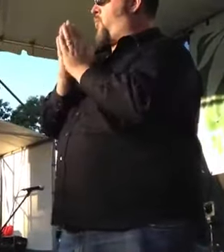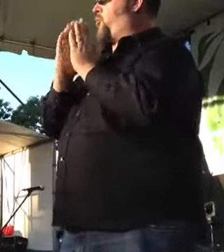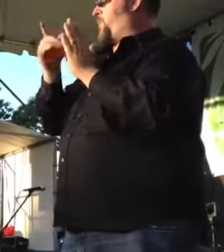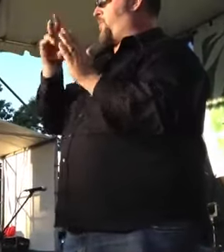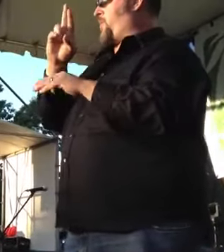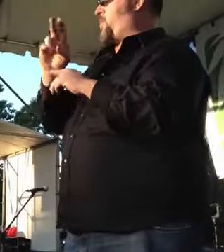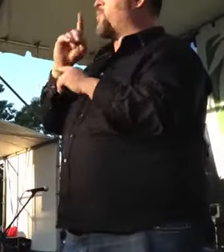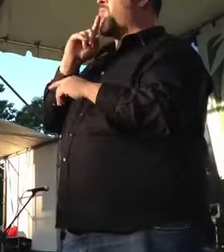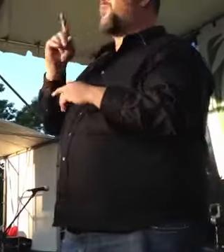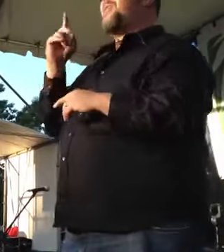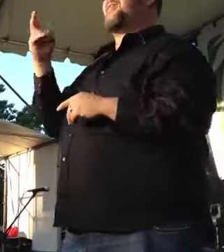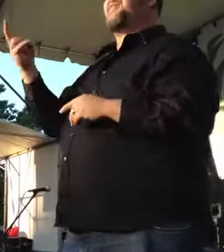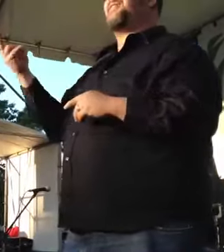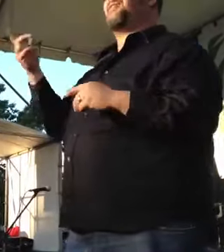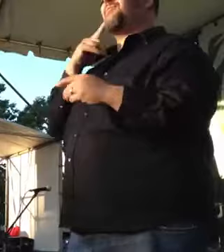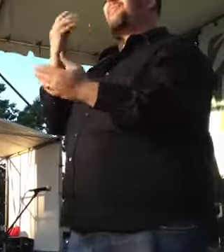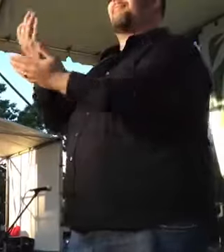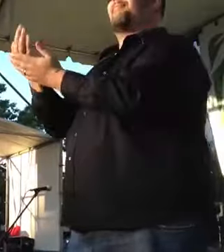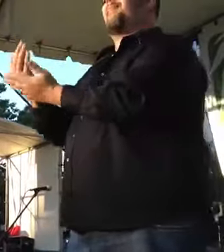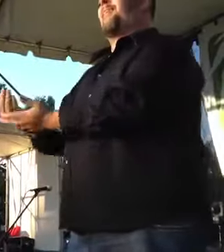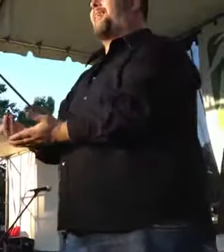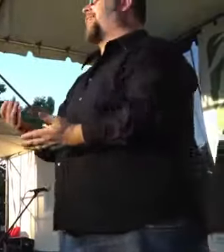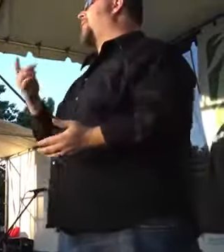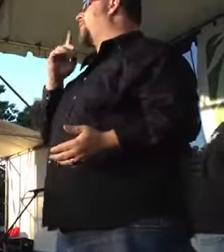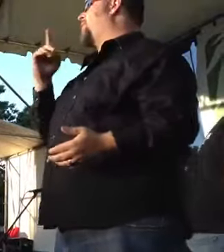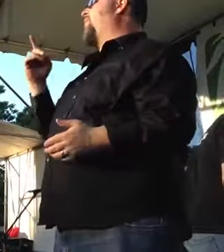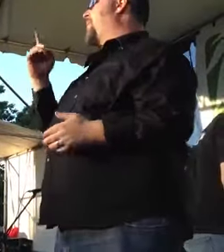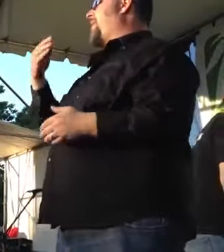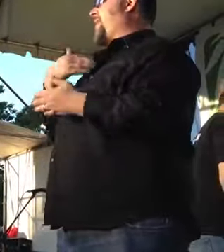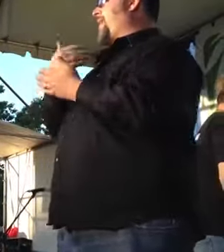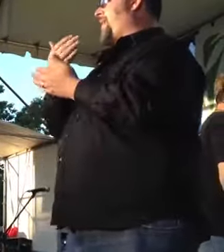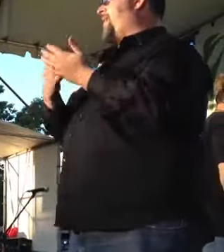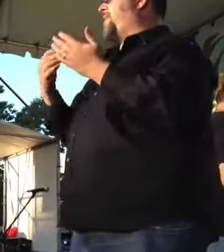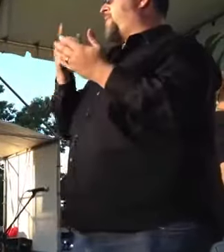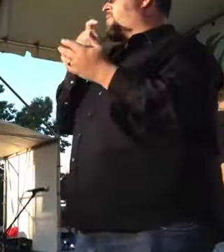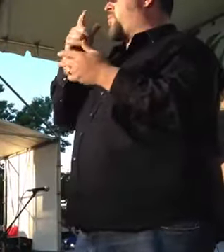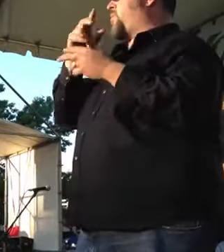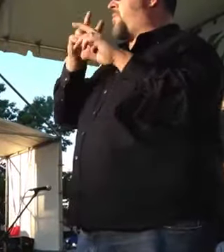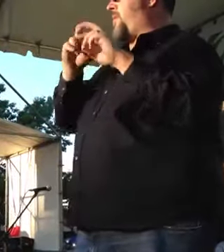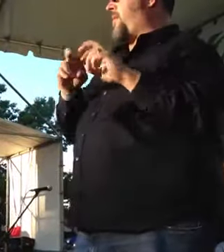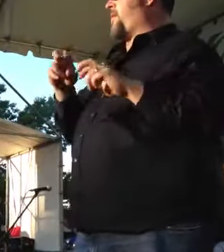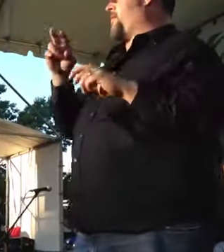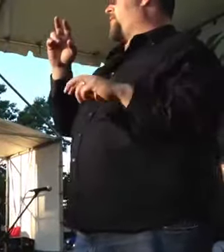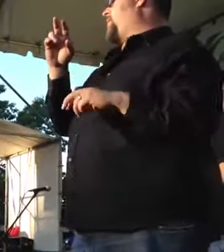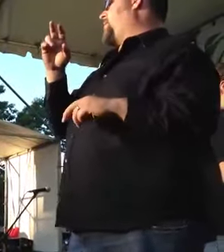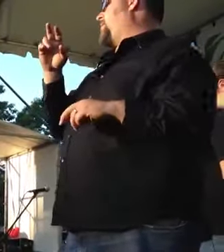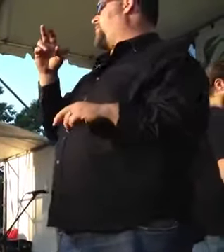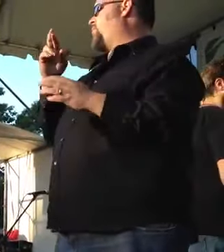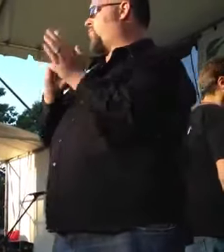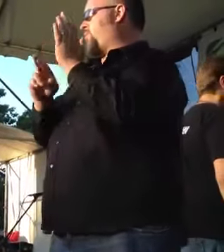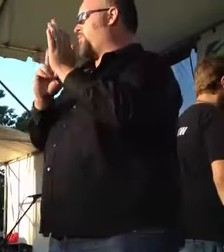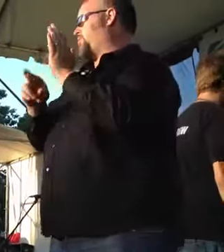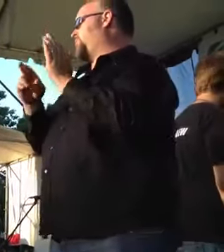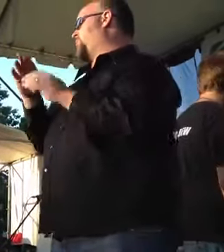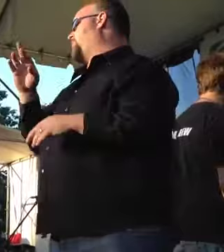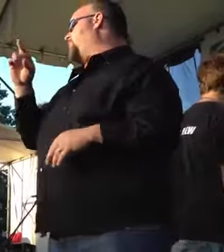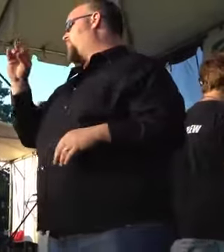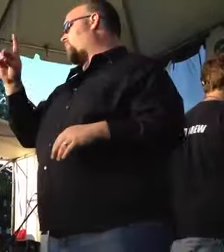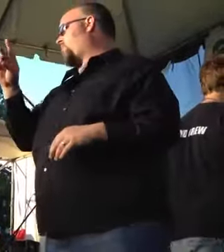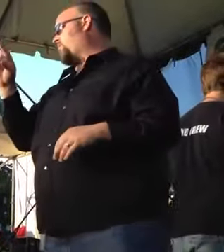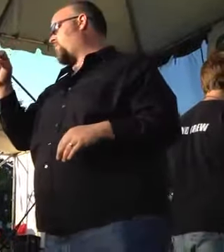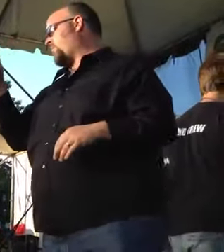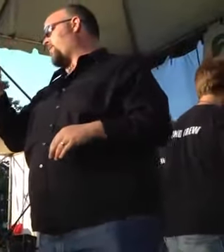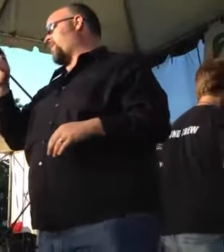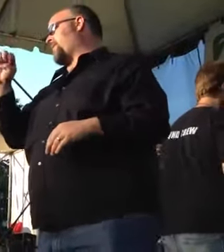fact. And because of this, a number of etymologists, anthropologists, and researchers, people like Professor Carl Rock,